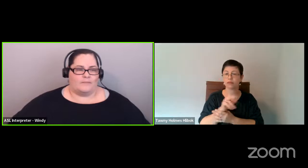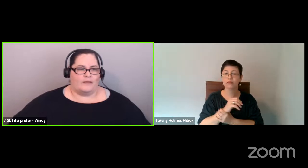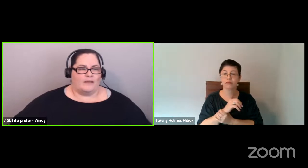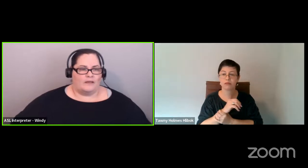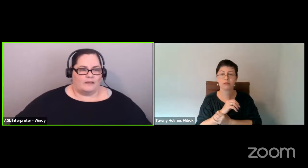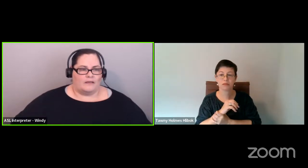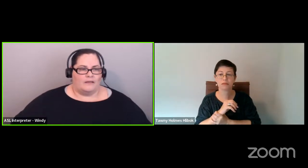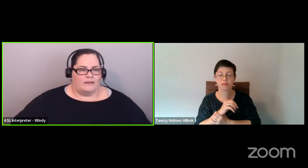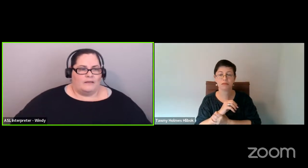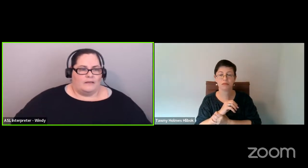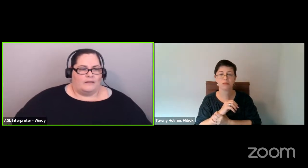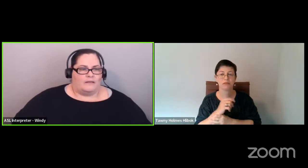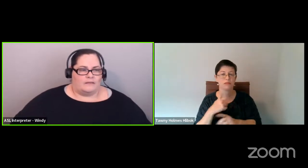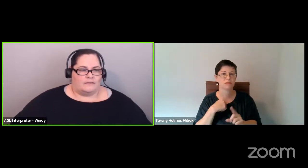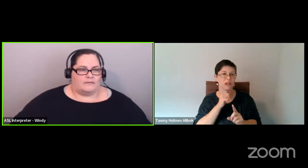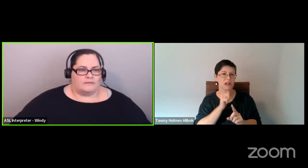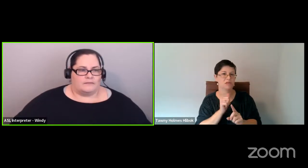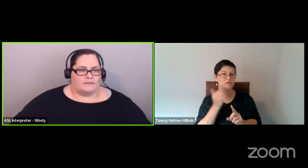Okay.